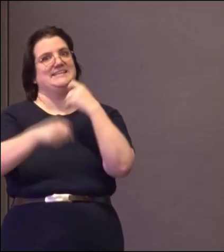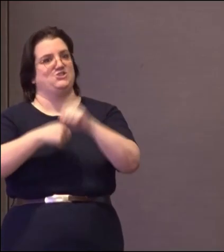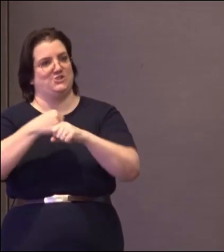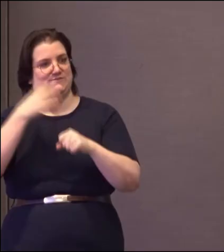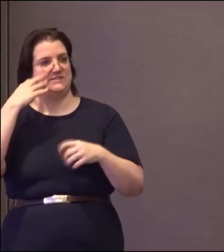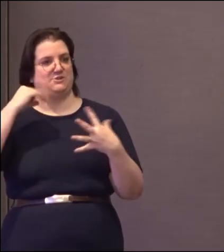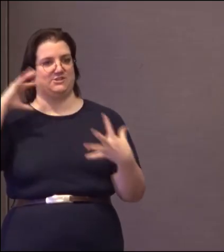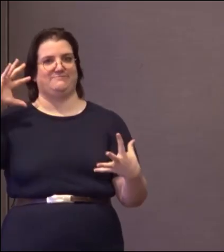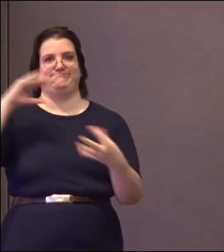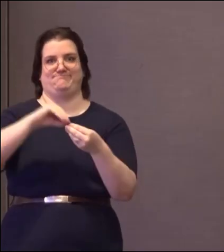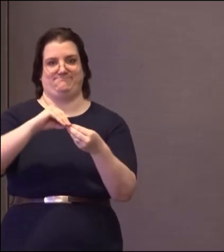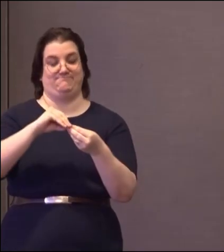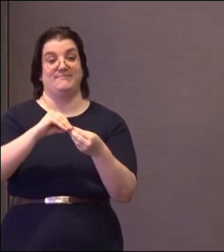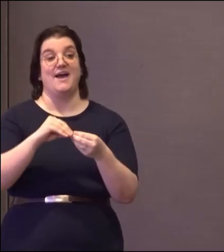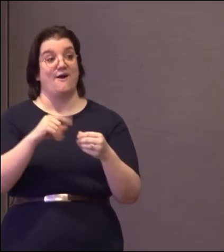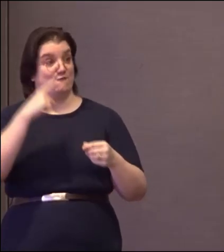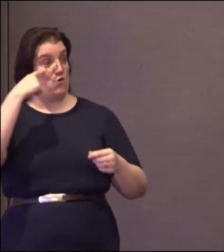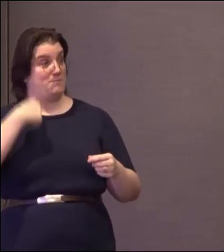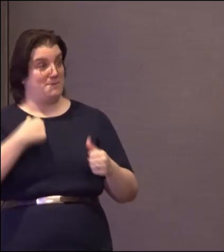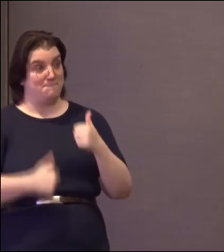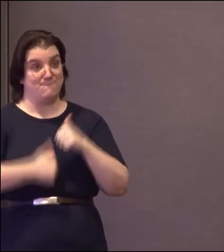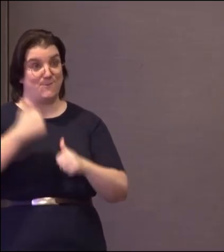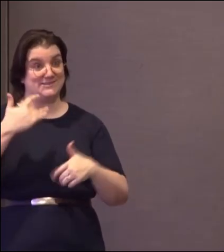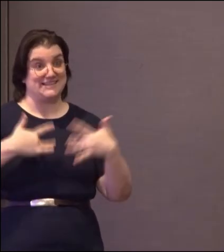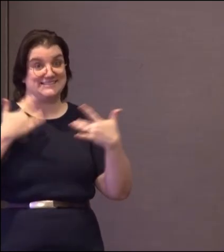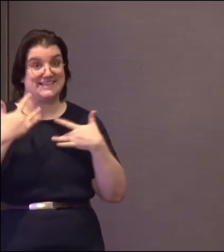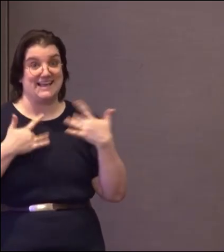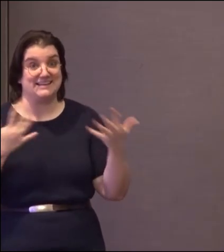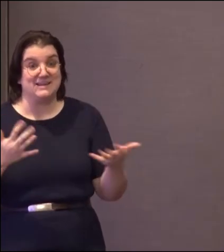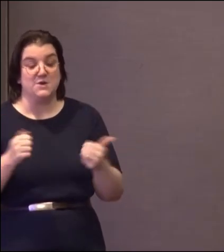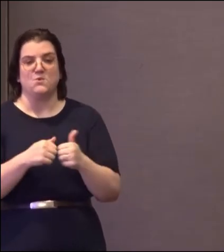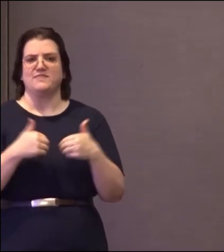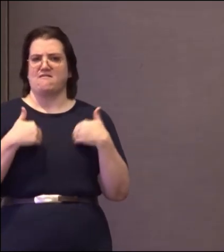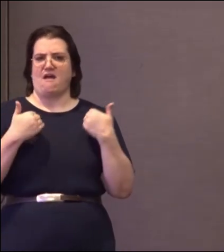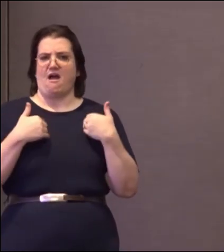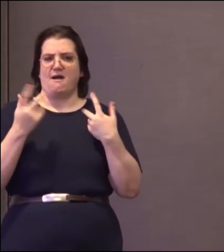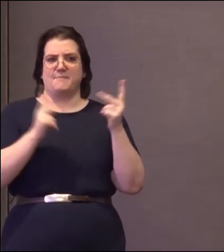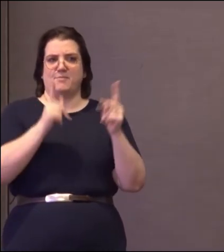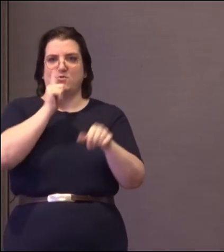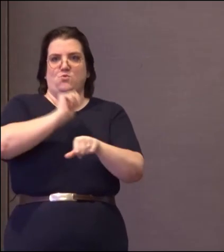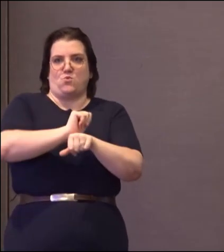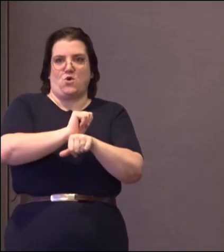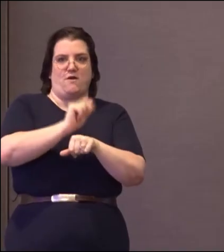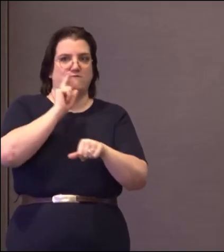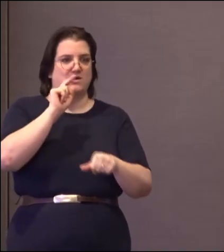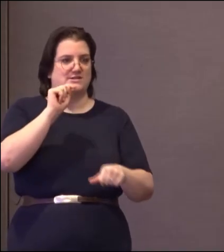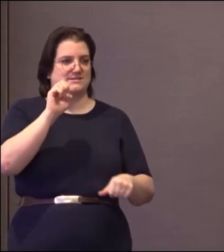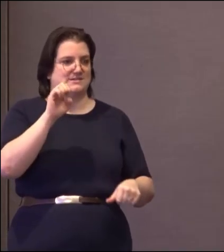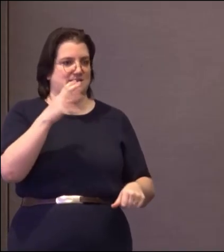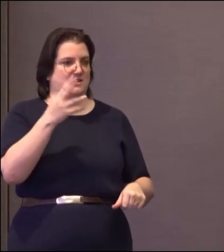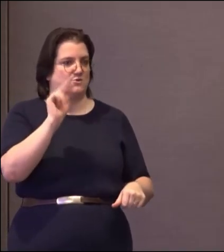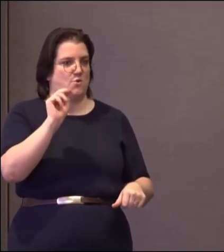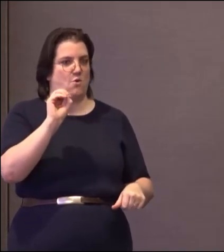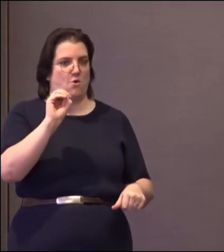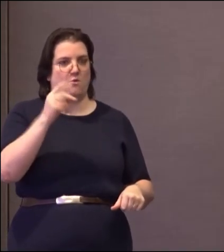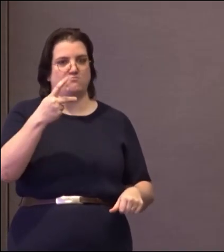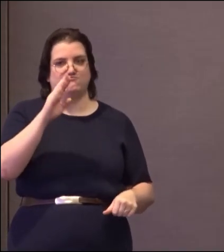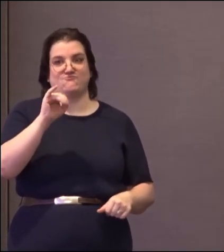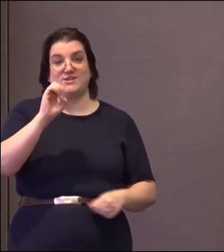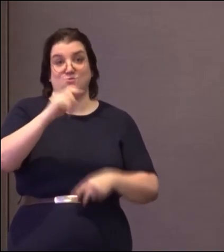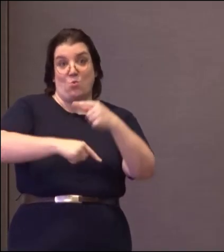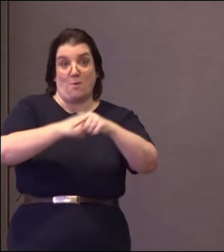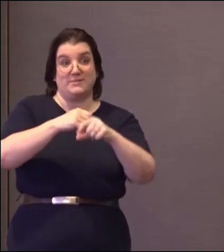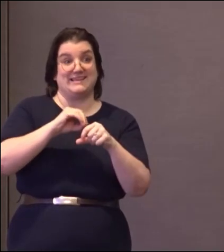I think for me, what's most exciting is that with the young people who work for Technoprise Global in Kenya, just to